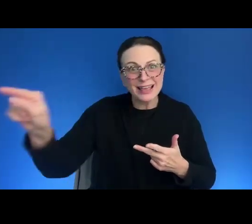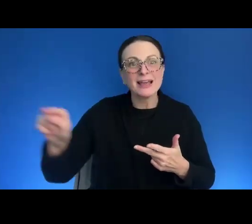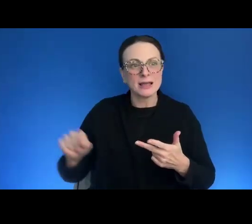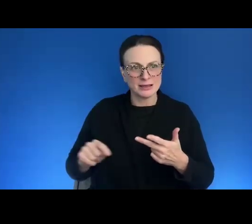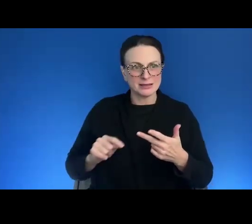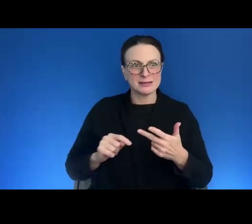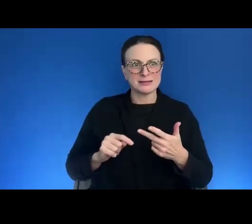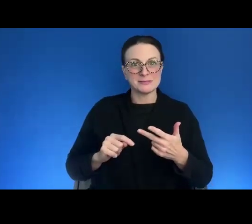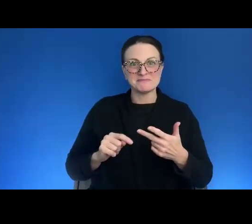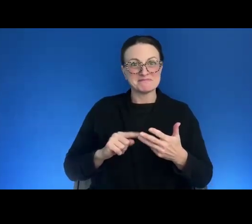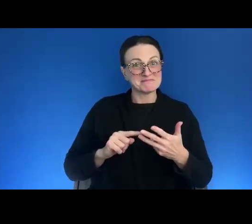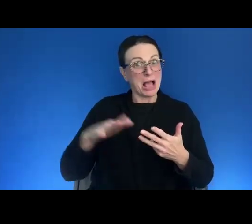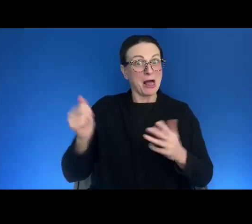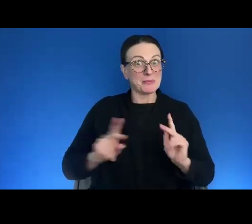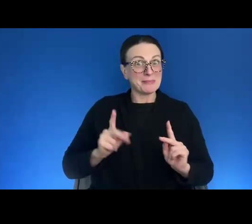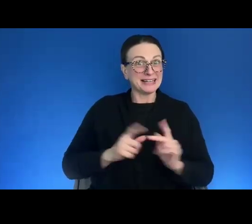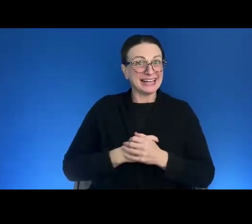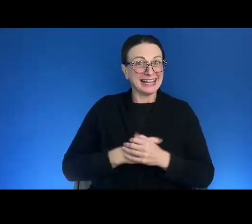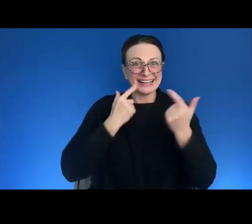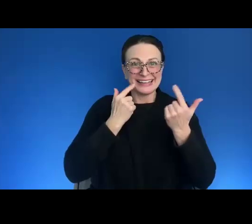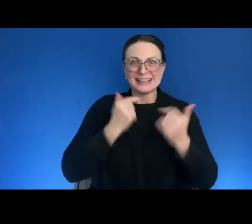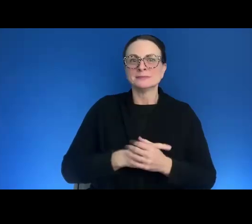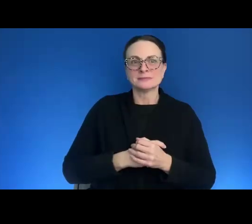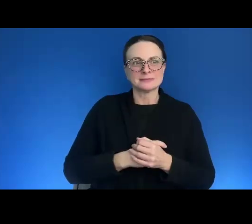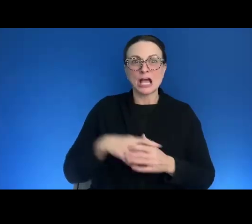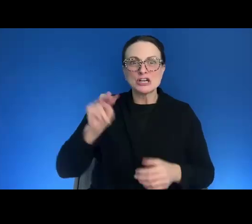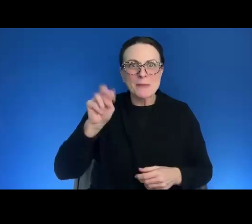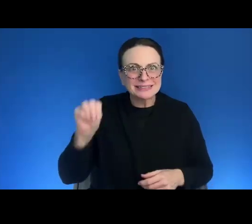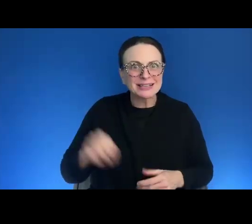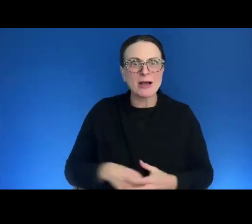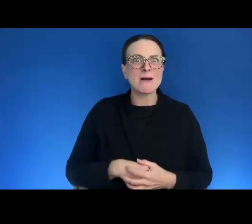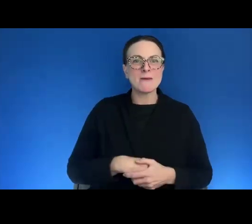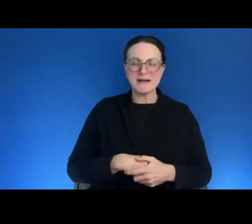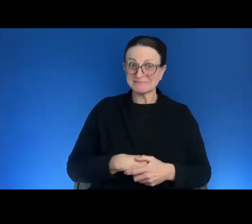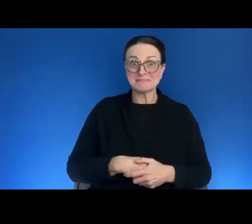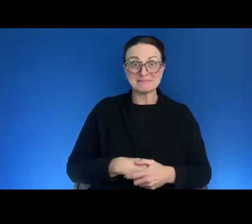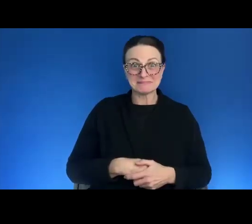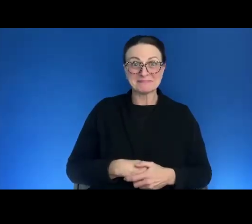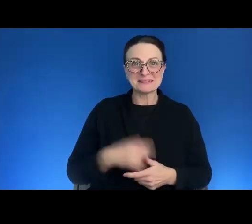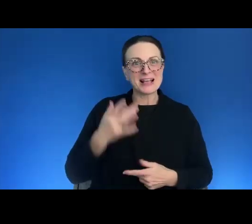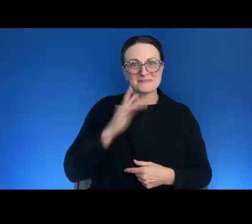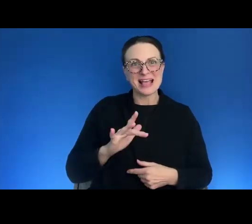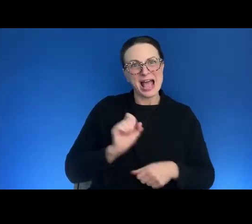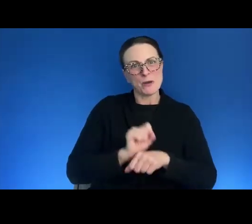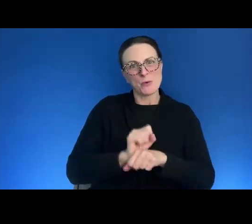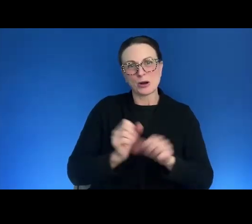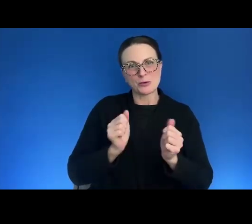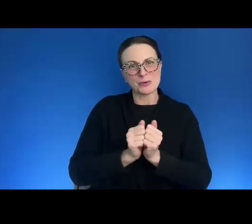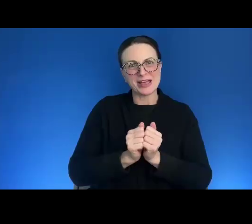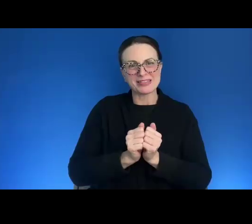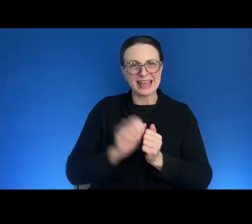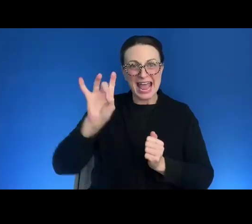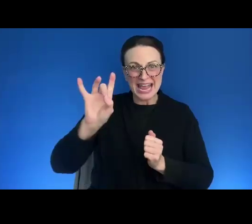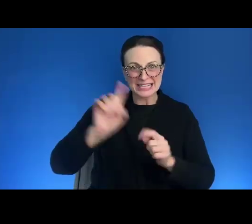um, other people. So New Mexico and yeah, I'm fortunate. I get to work with about 8